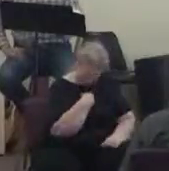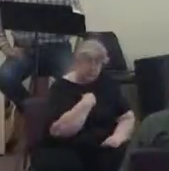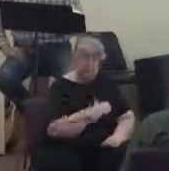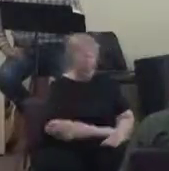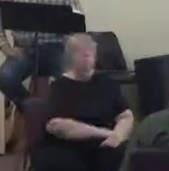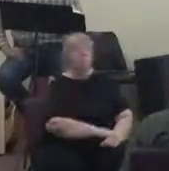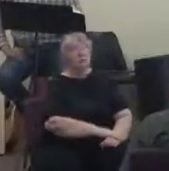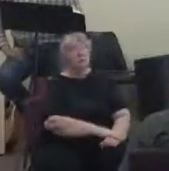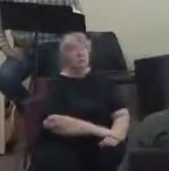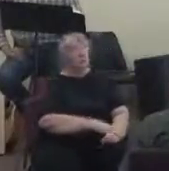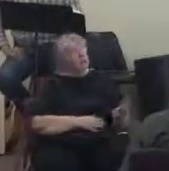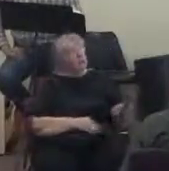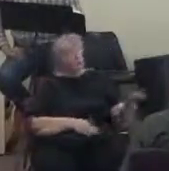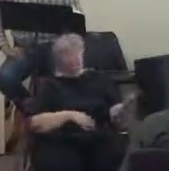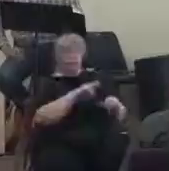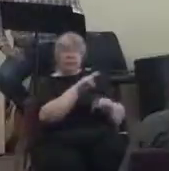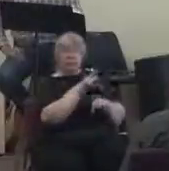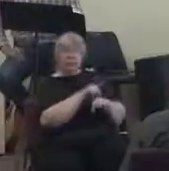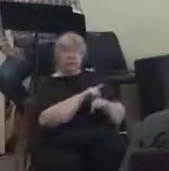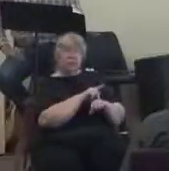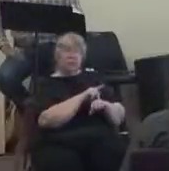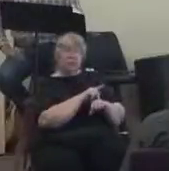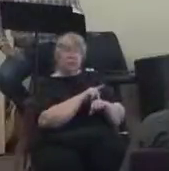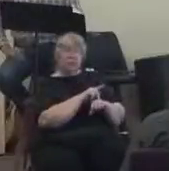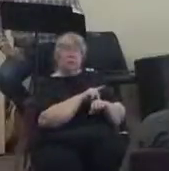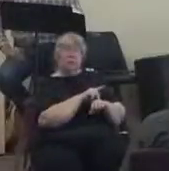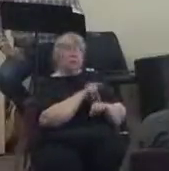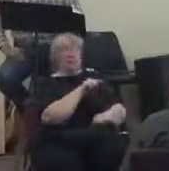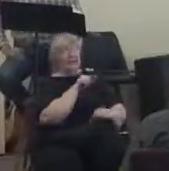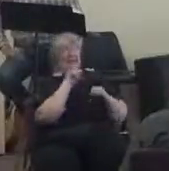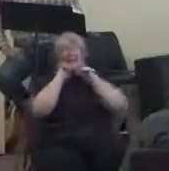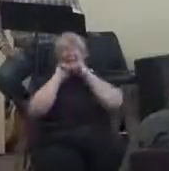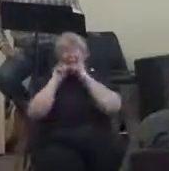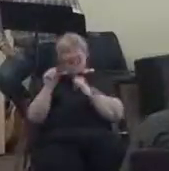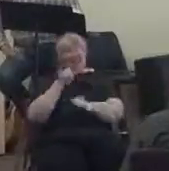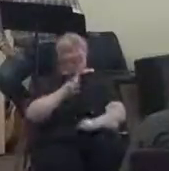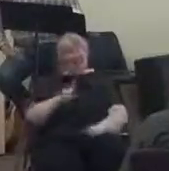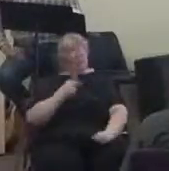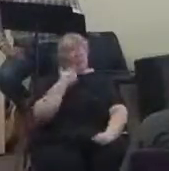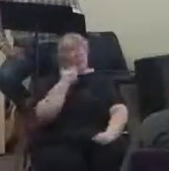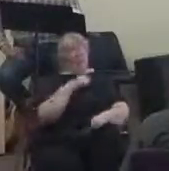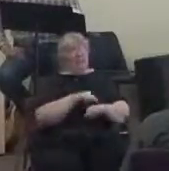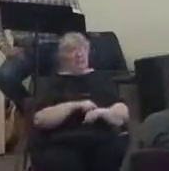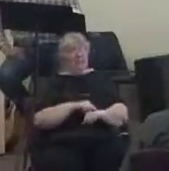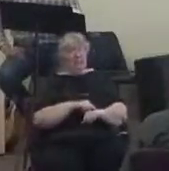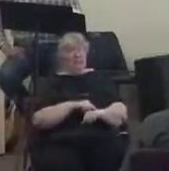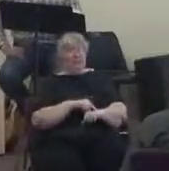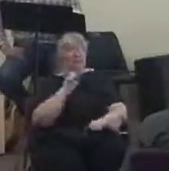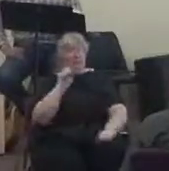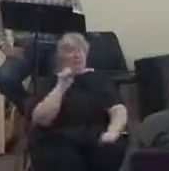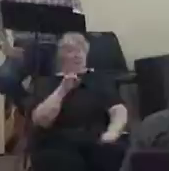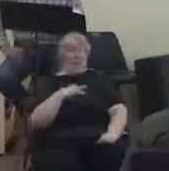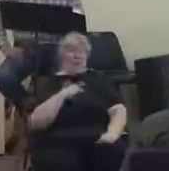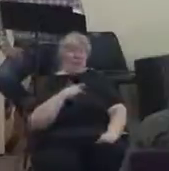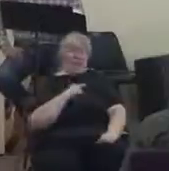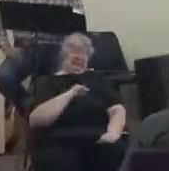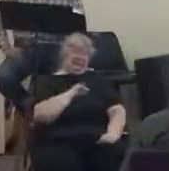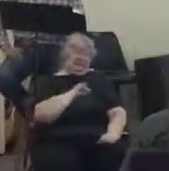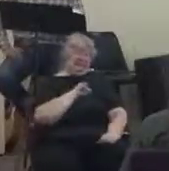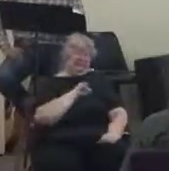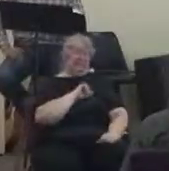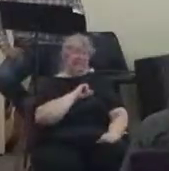Here's a Peter that's denied the Lord three times. He ought to feel guilty. He ought to feel